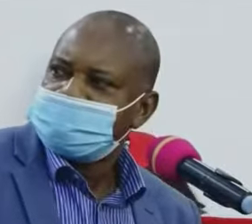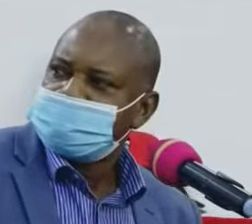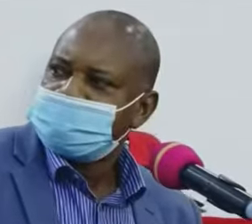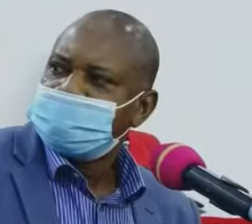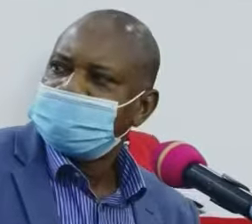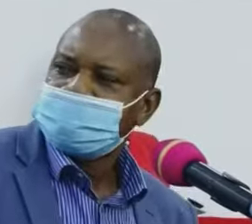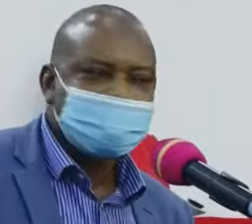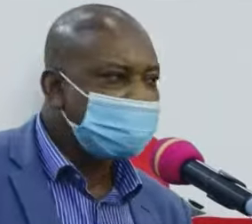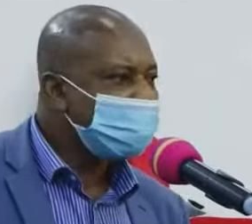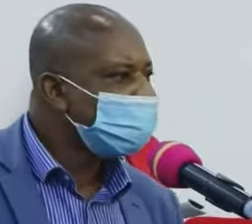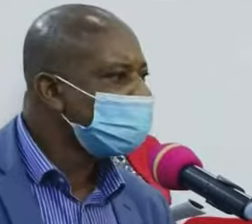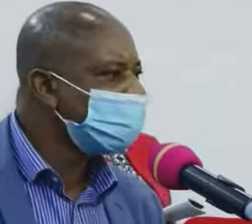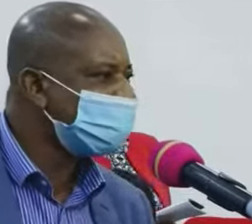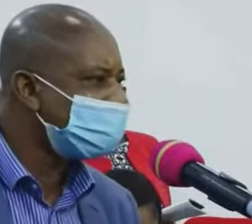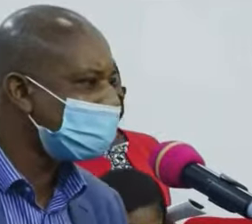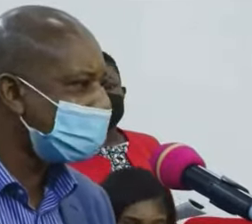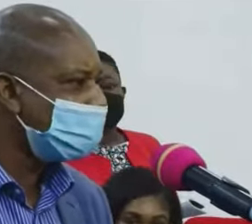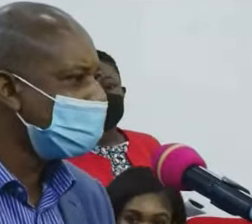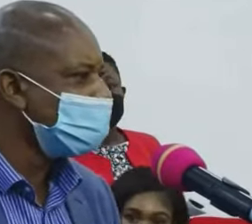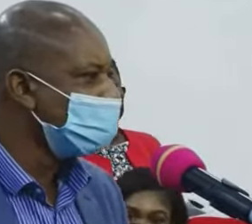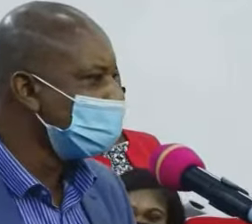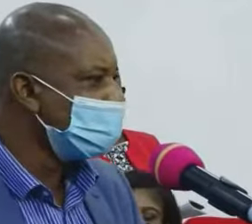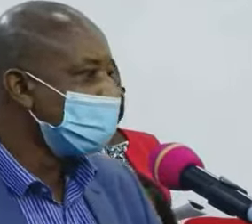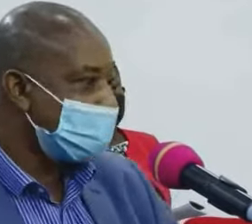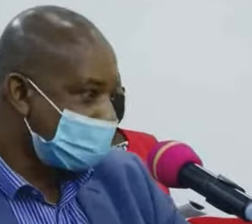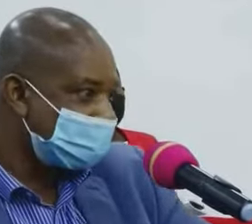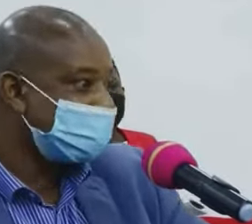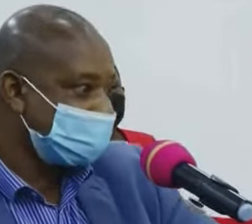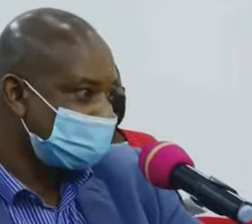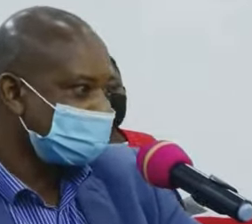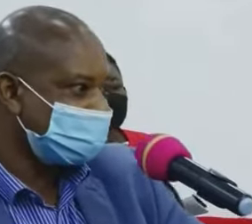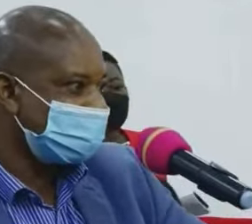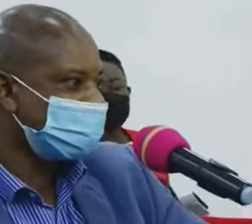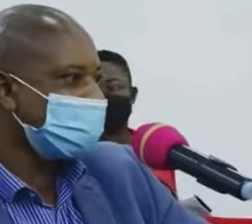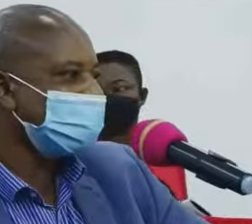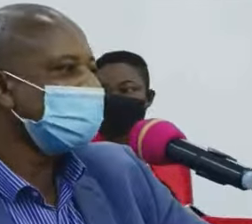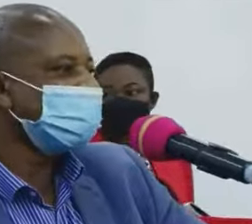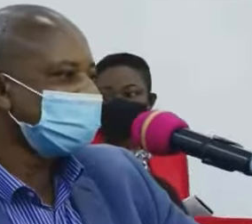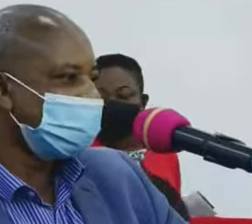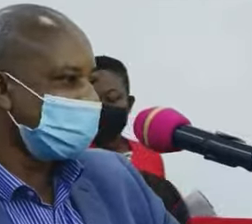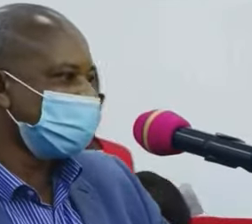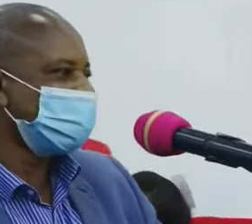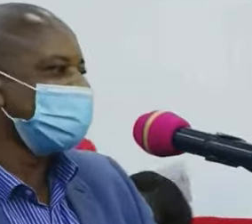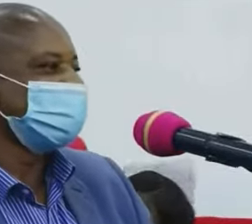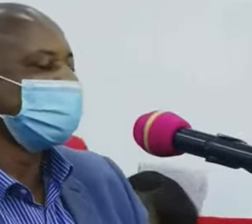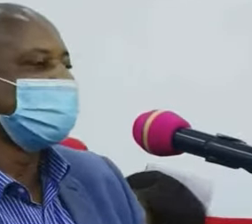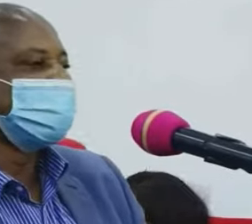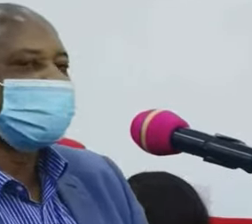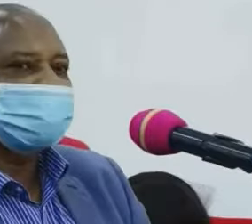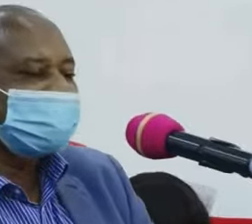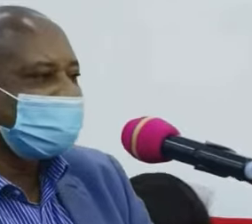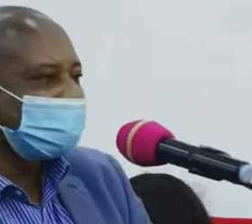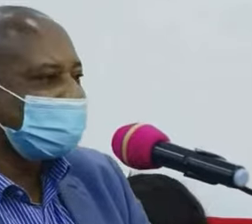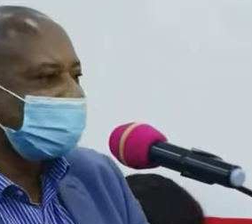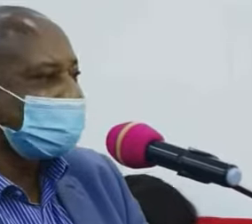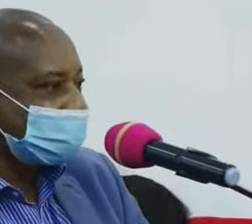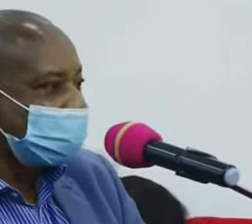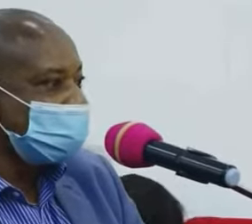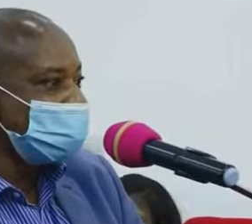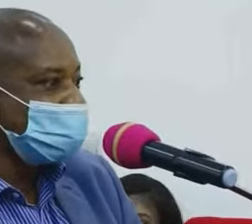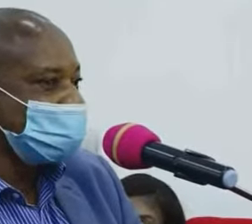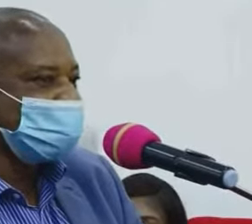second question was about... how to fight IUU. Apart from, this was the first part, that was the registration. But with